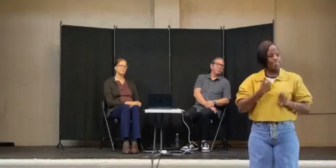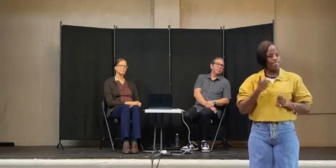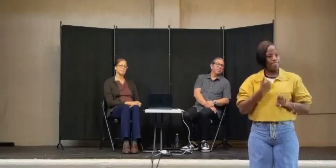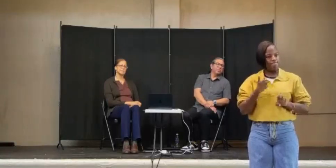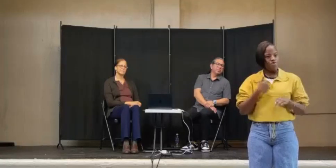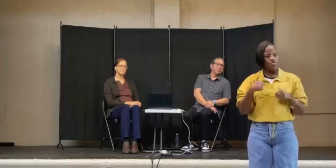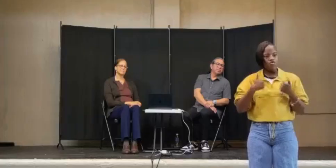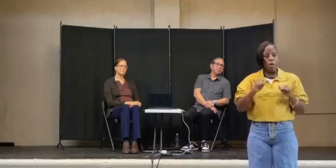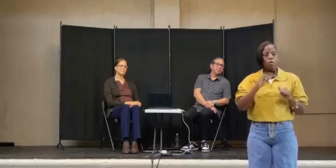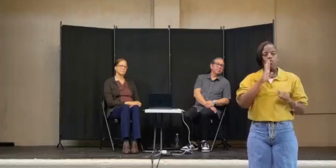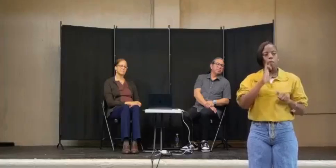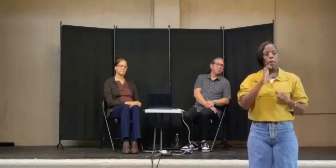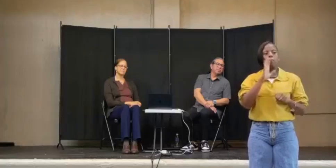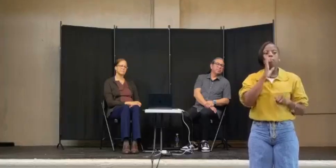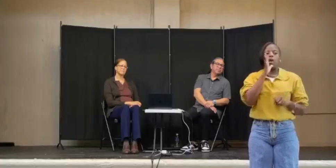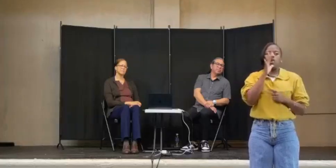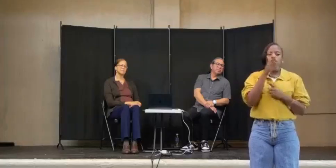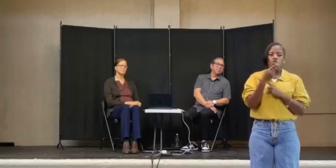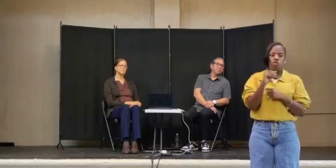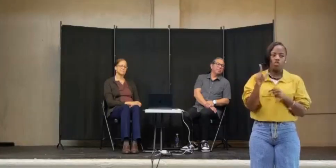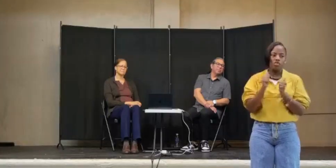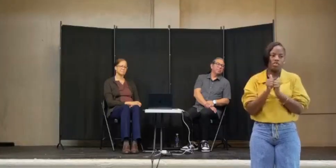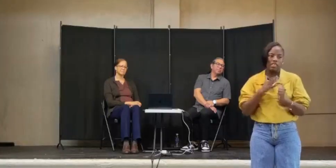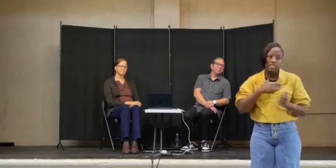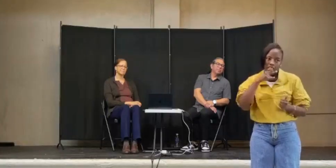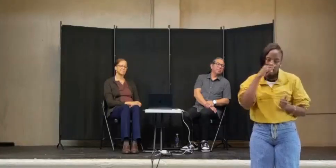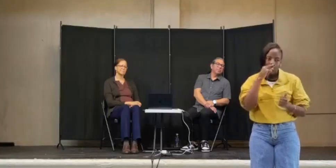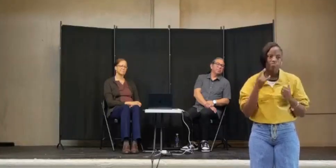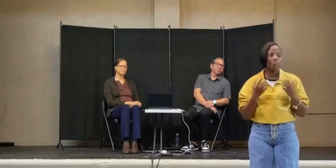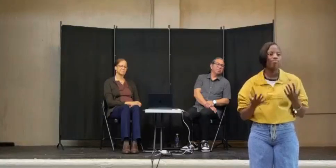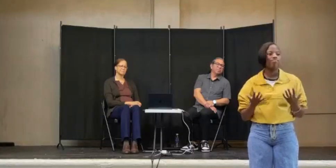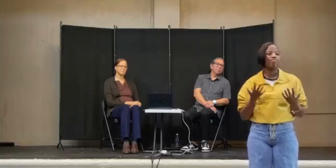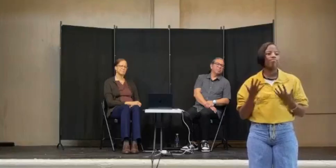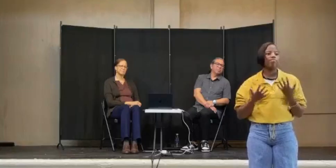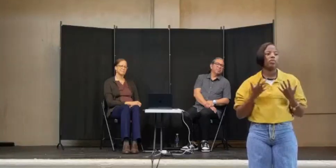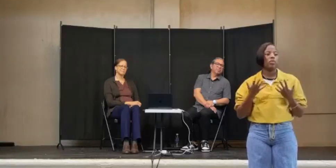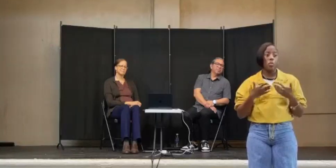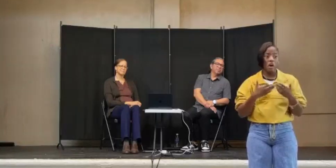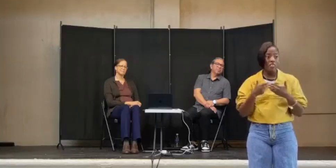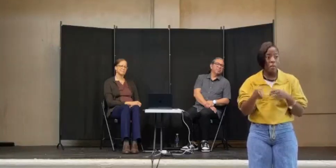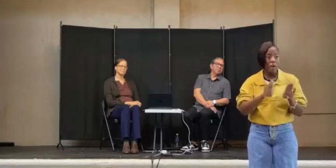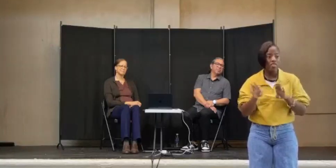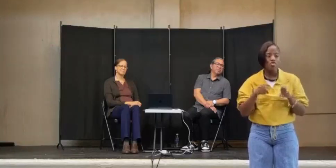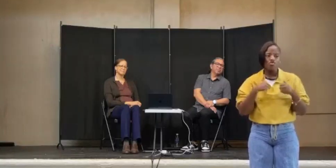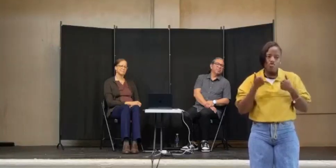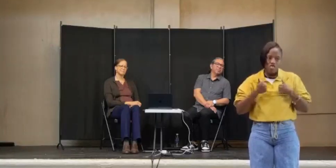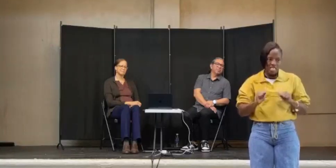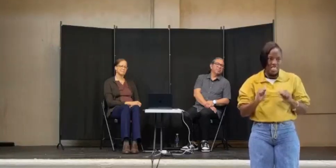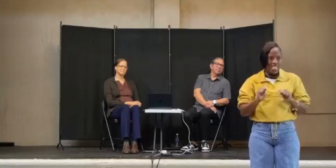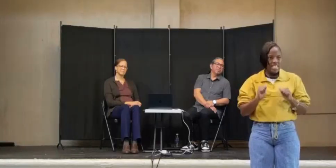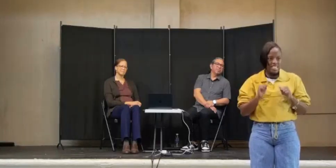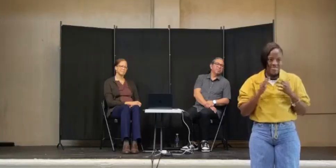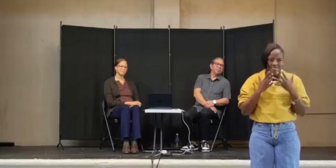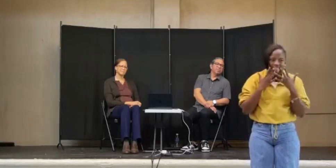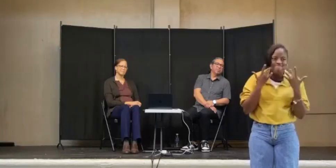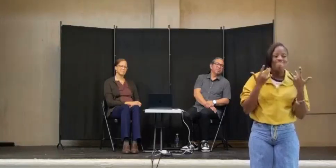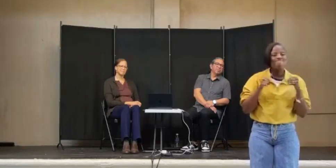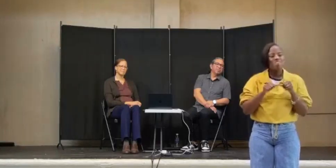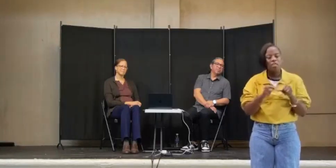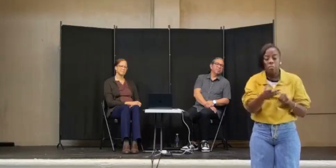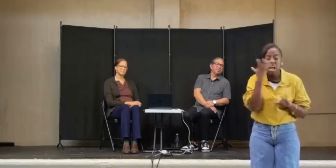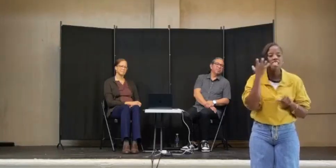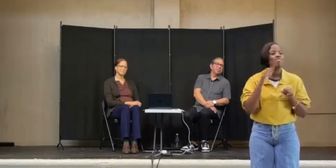year, I've been really trying to improve myself and be the best mother that I possibly can to my children, and try